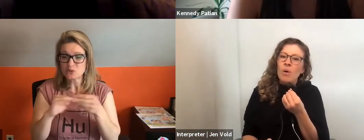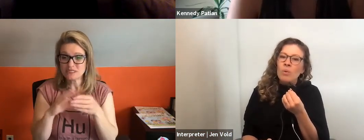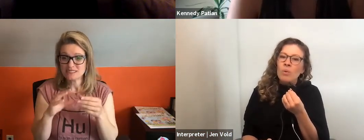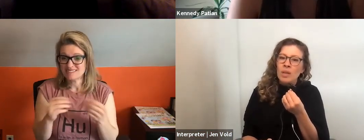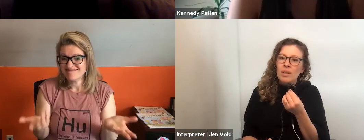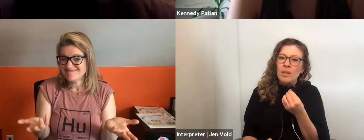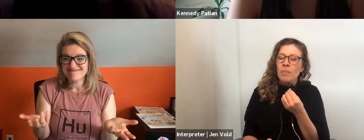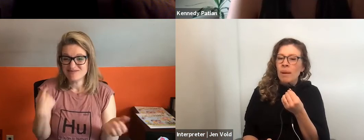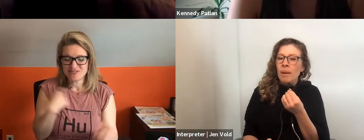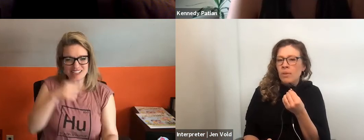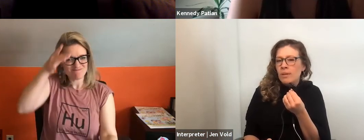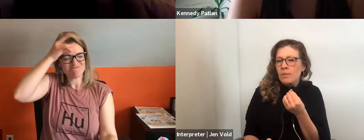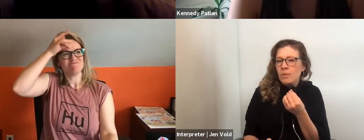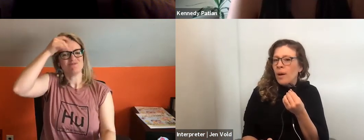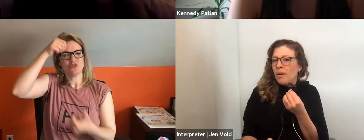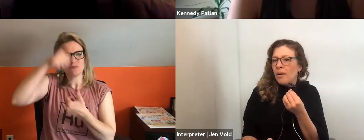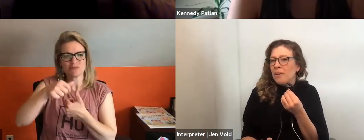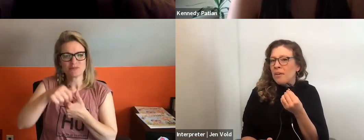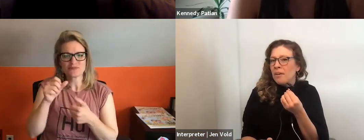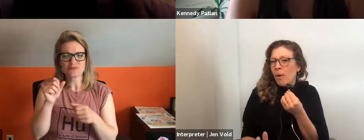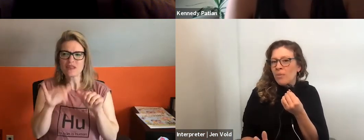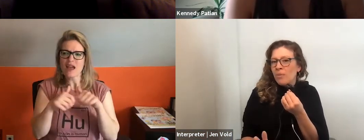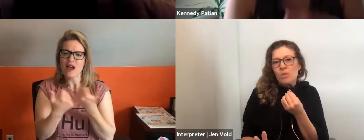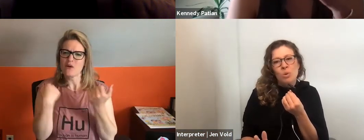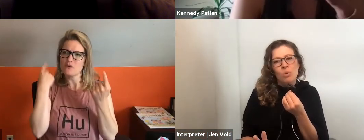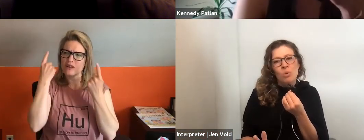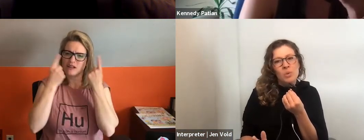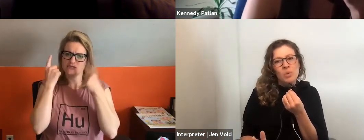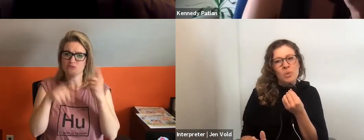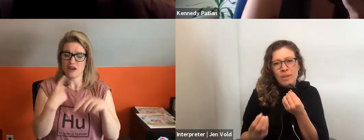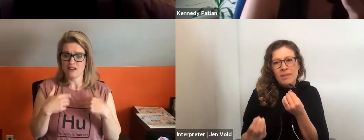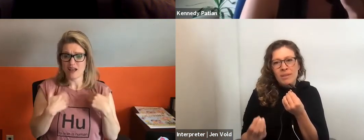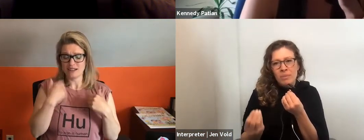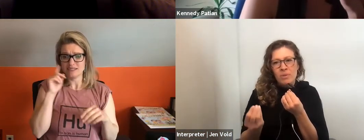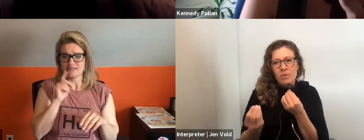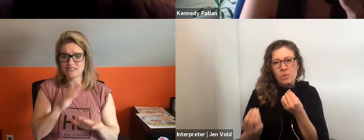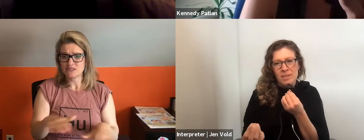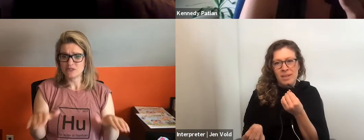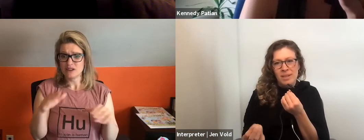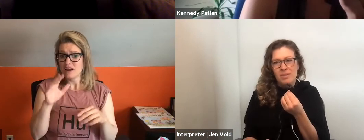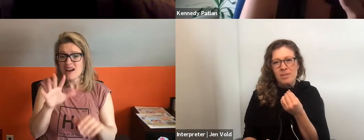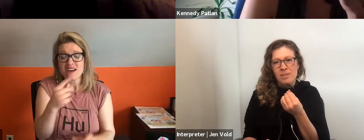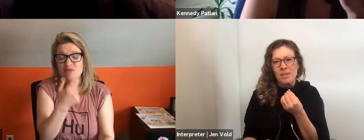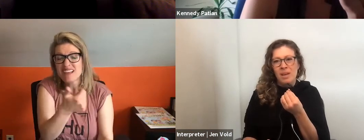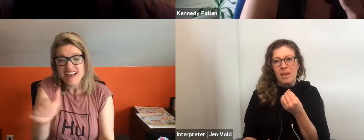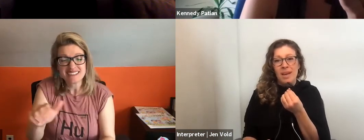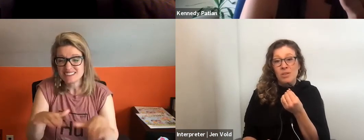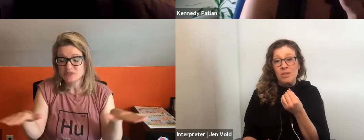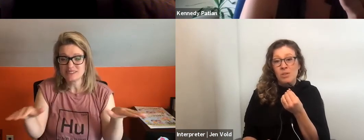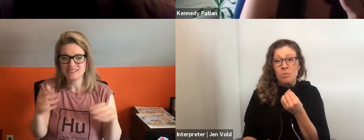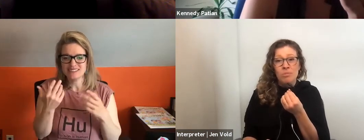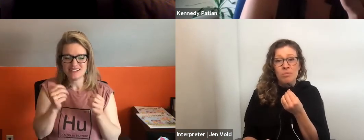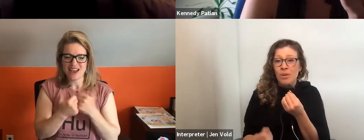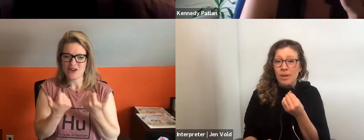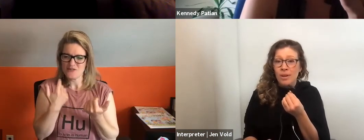Like, how do we remember things so well? And part of it is through stories. We really remember stories. That's what sticks.